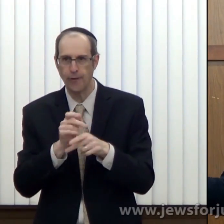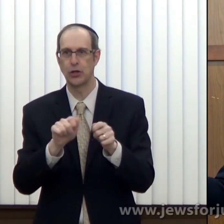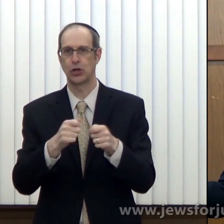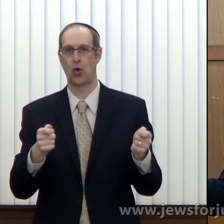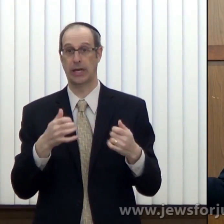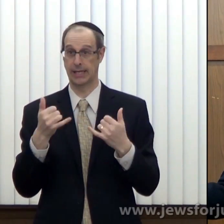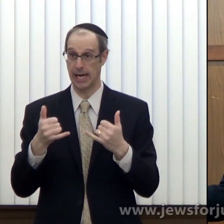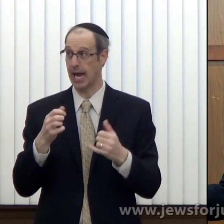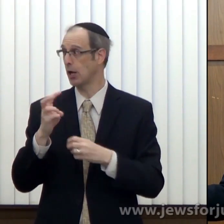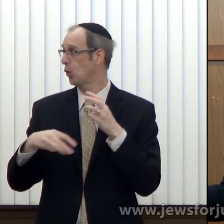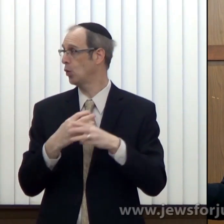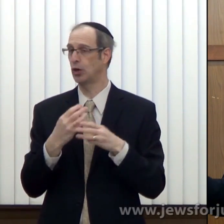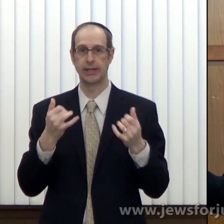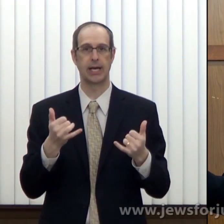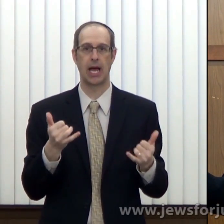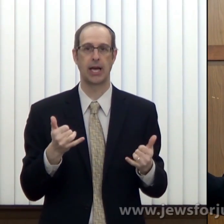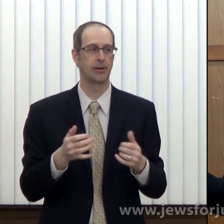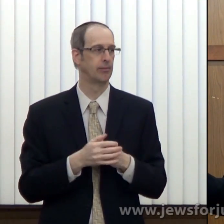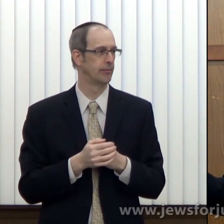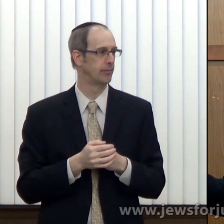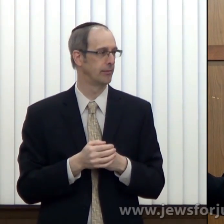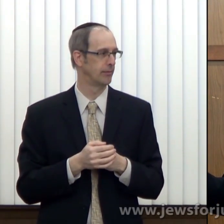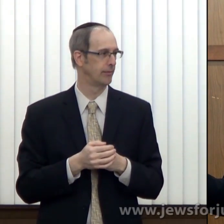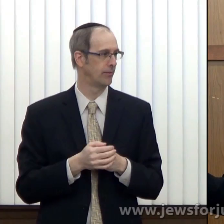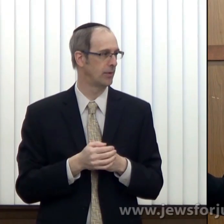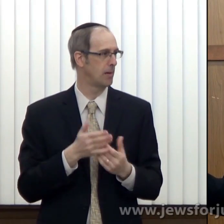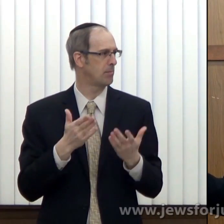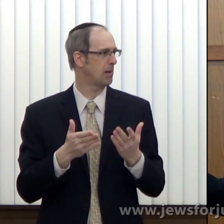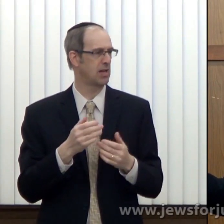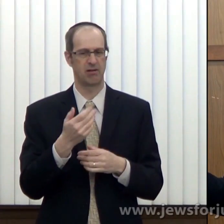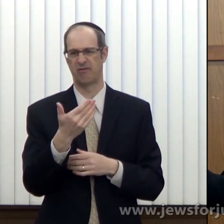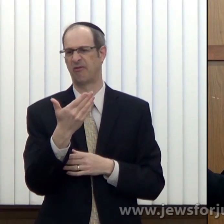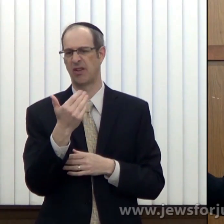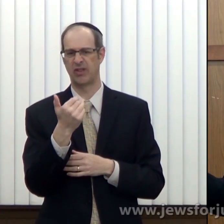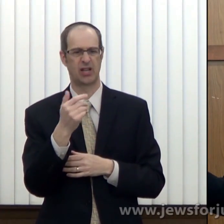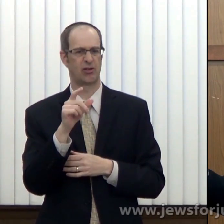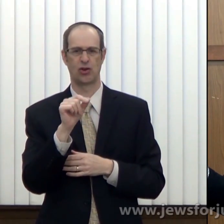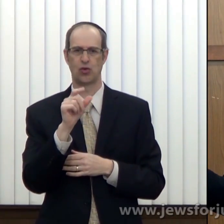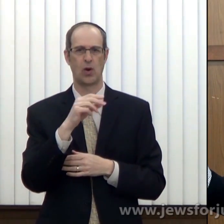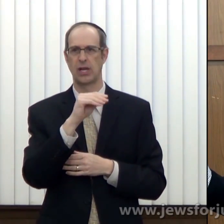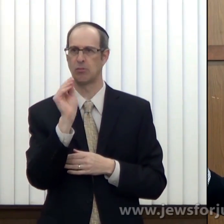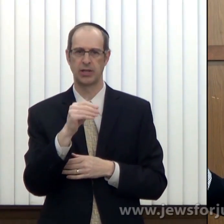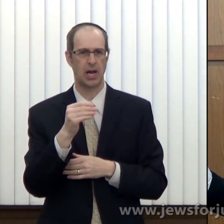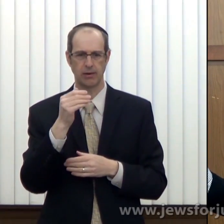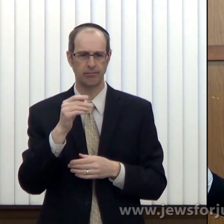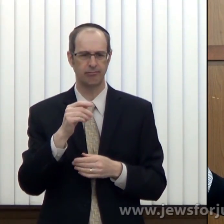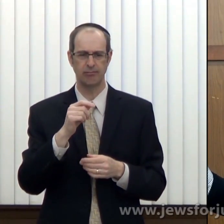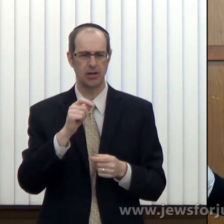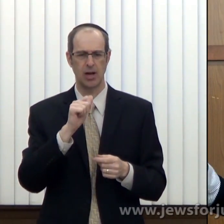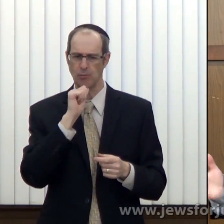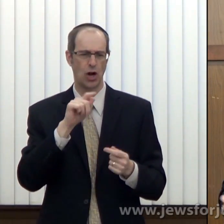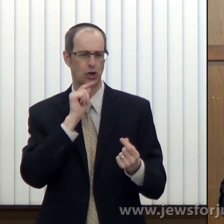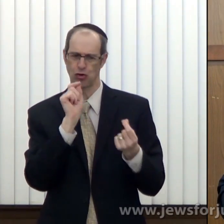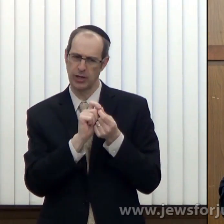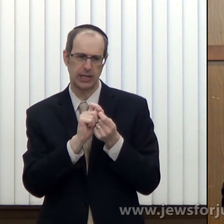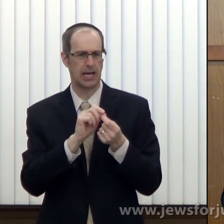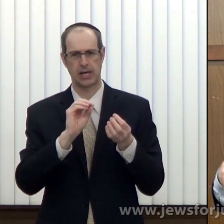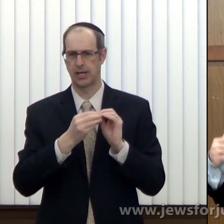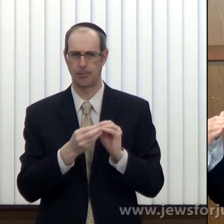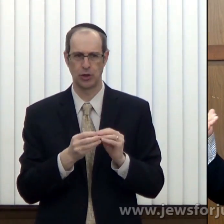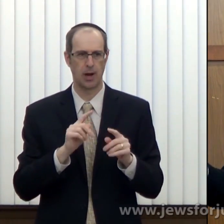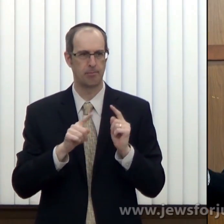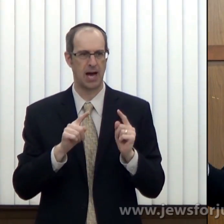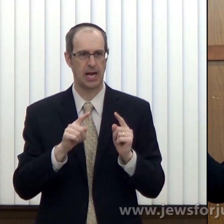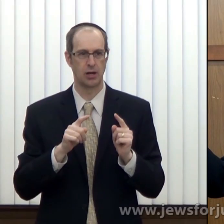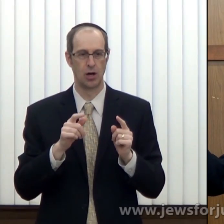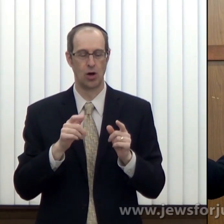Today, in the world today, maybe 15, 20%, I'm not sure the exact numbers, but it's not